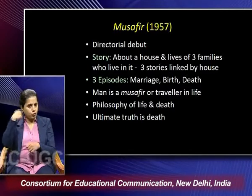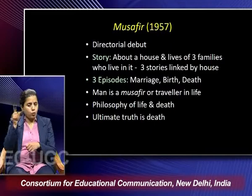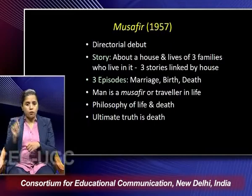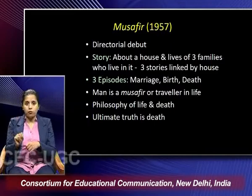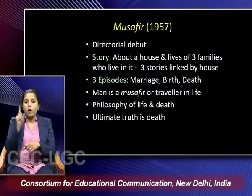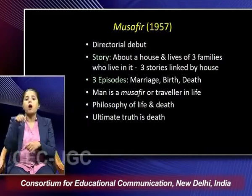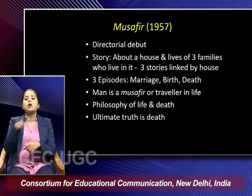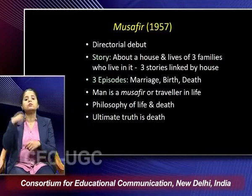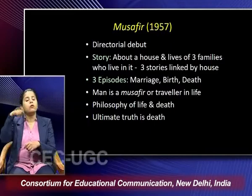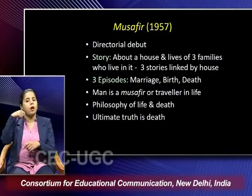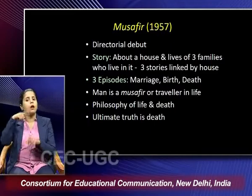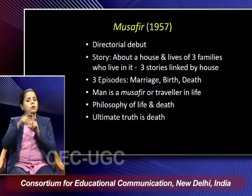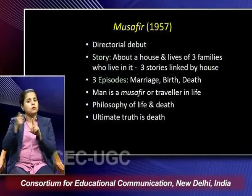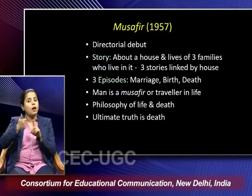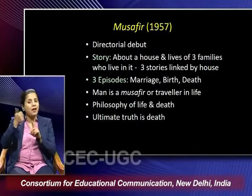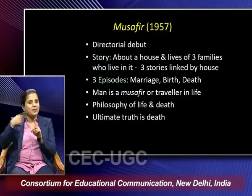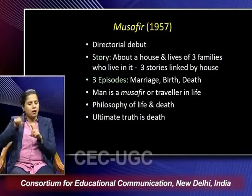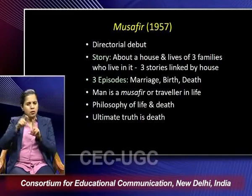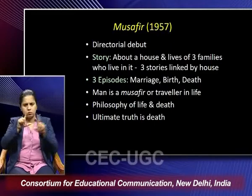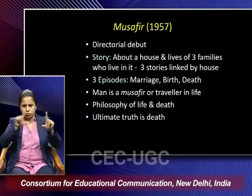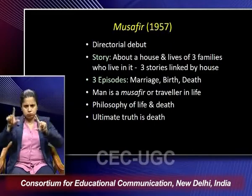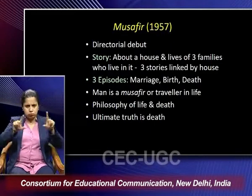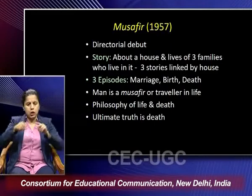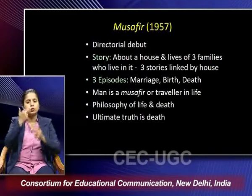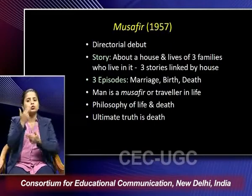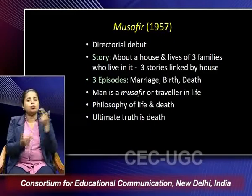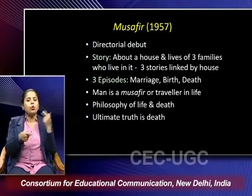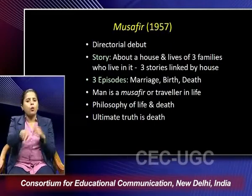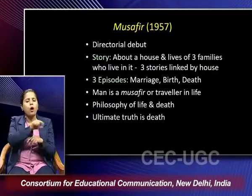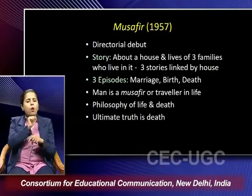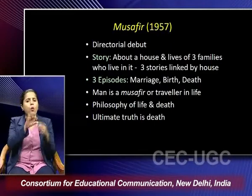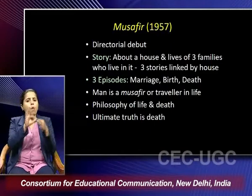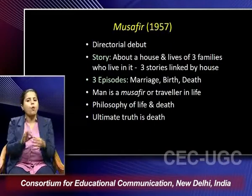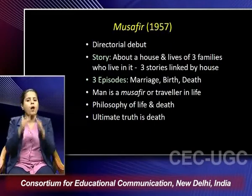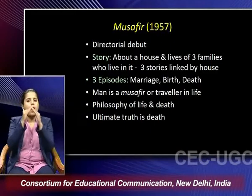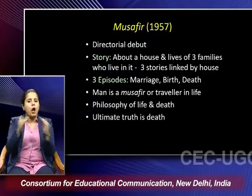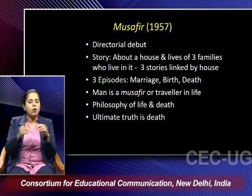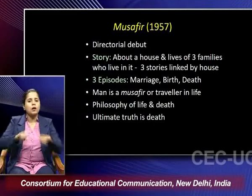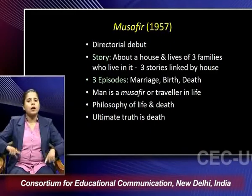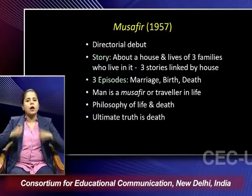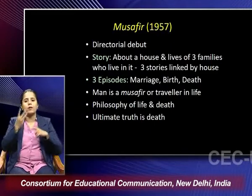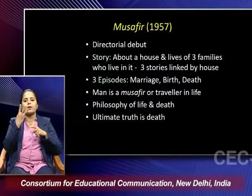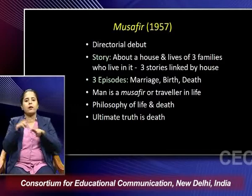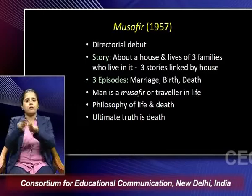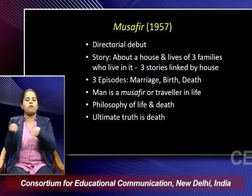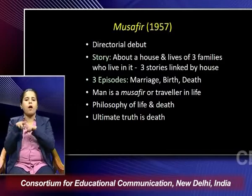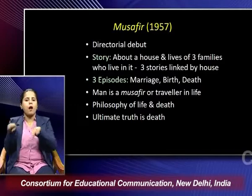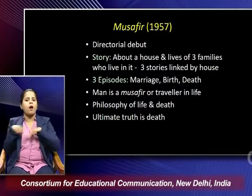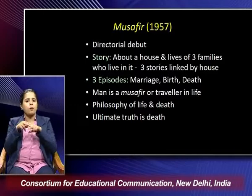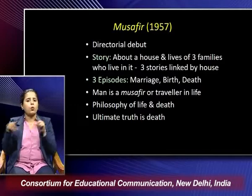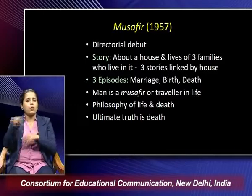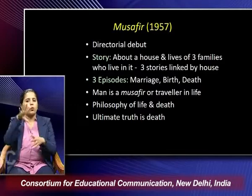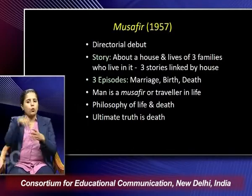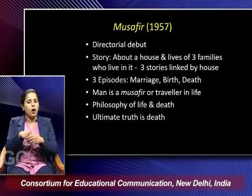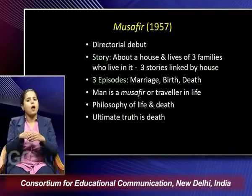film as a director. And the story concerns a house and the lives of three families who live in that